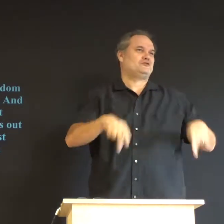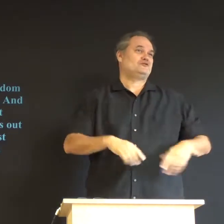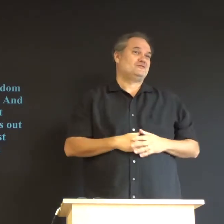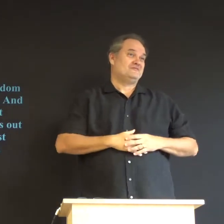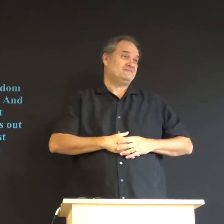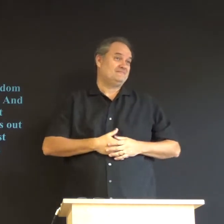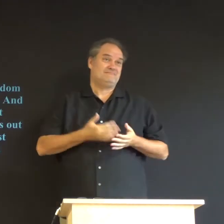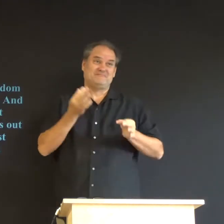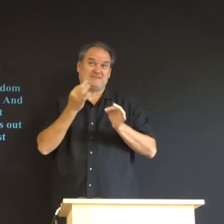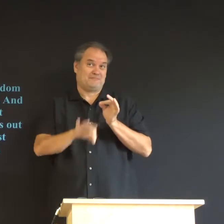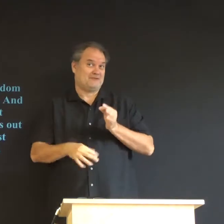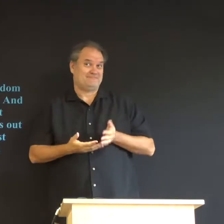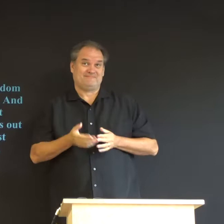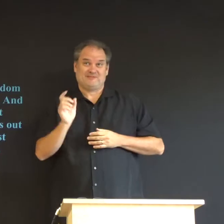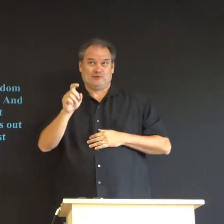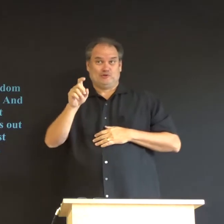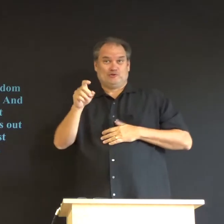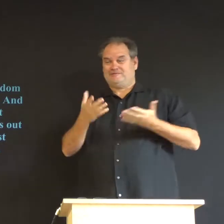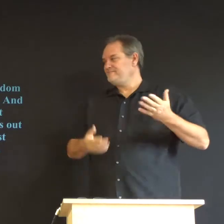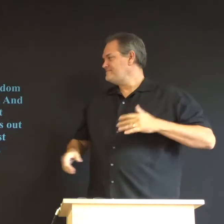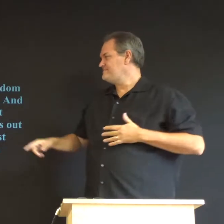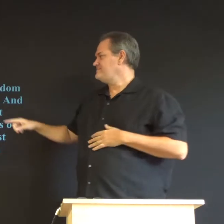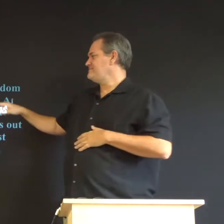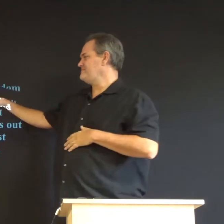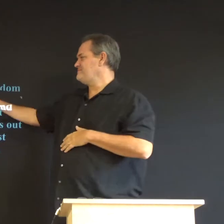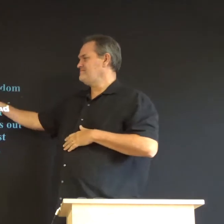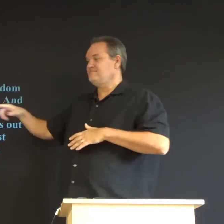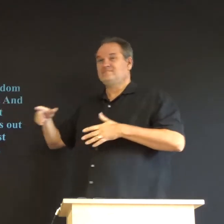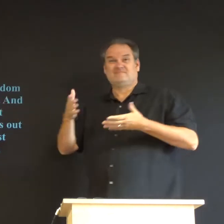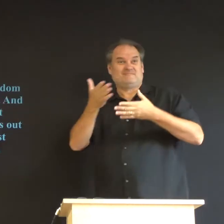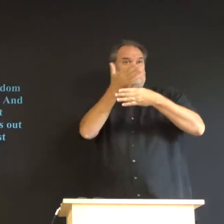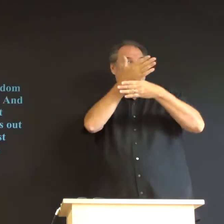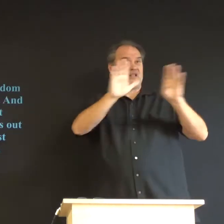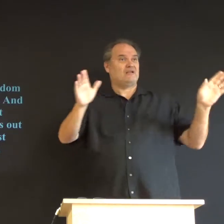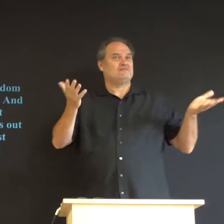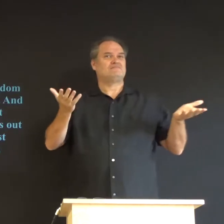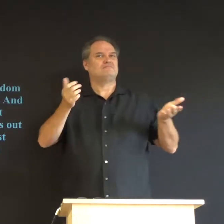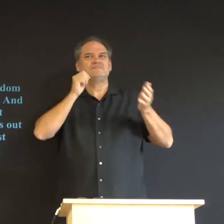voting for. Very simple, we all should be doing that.